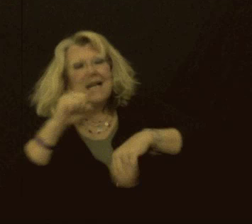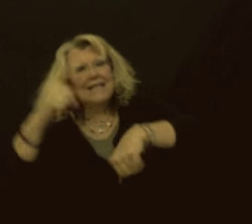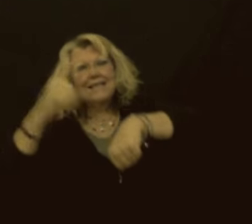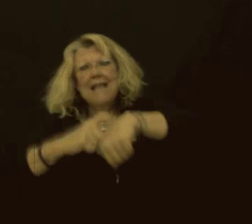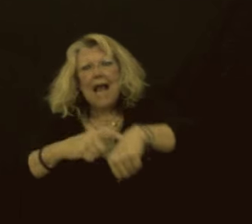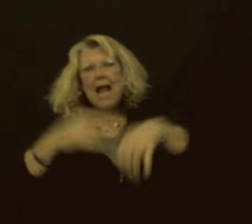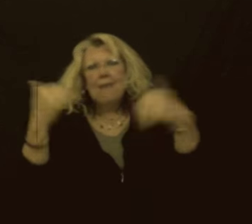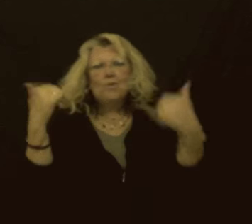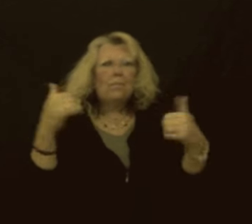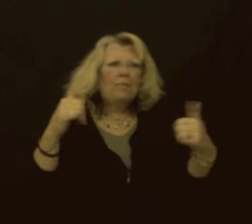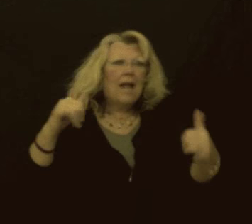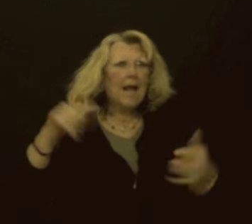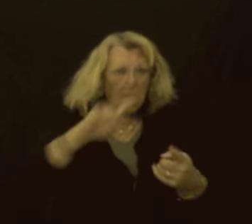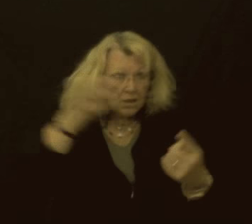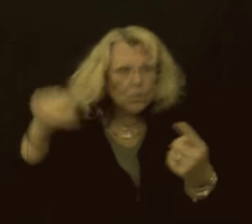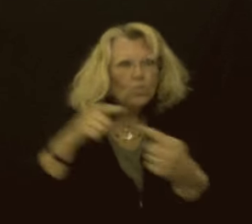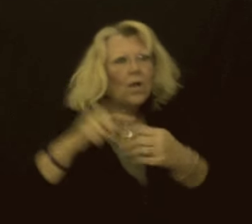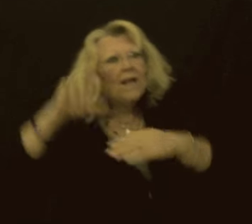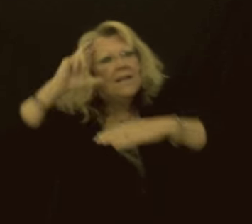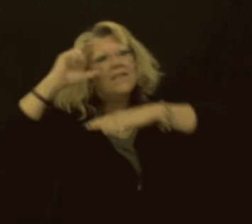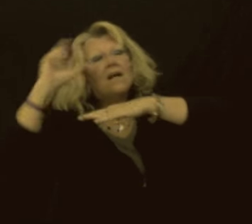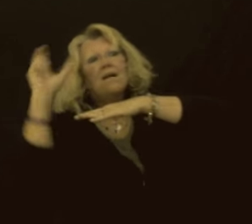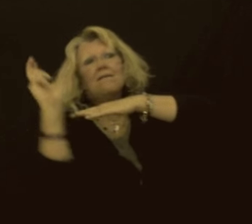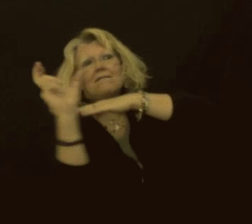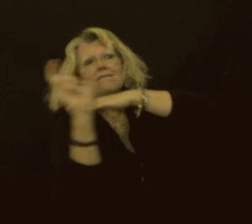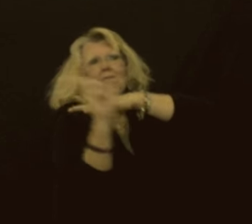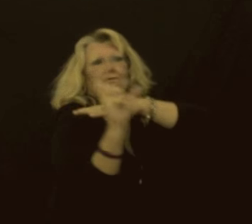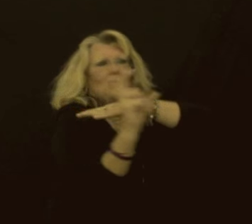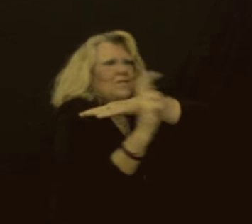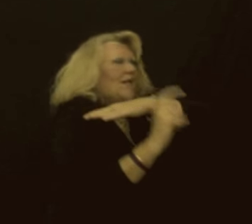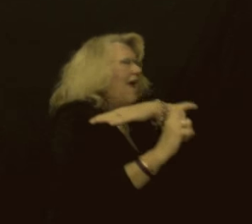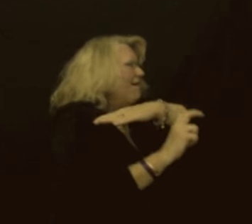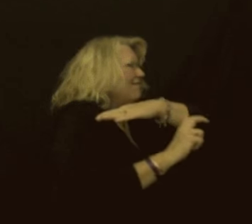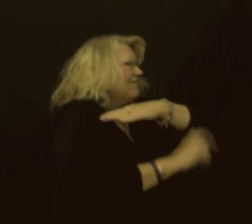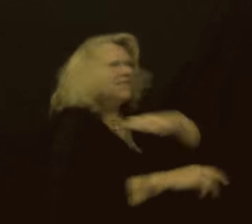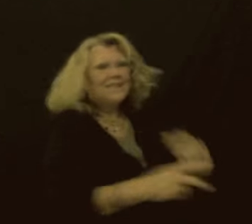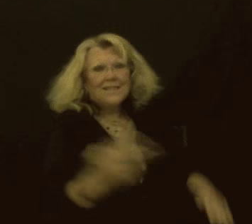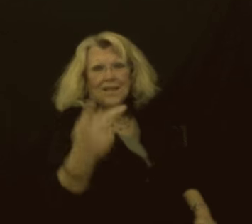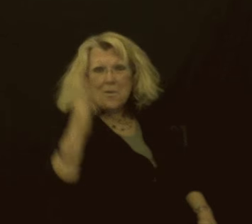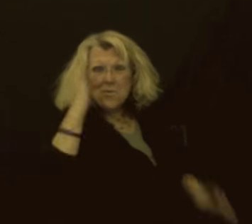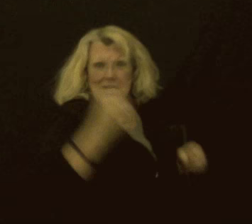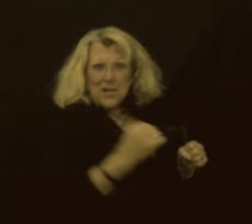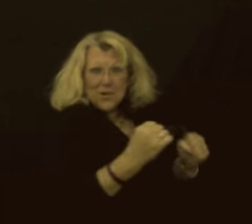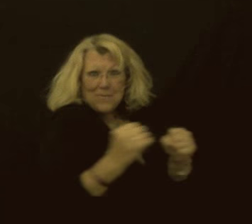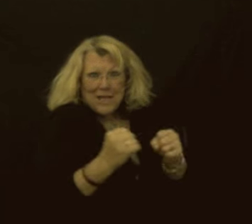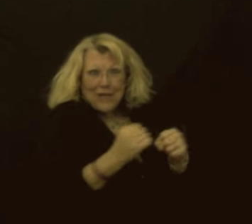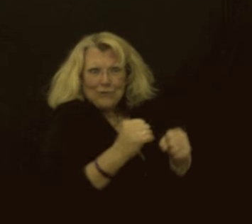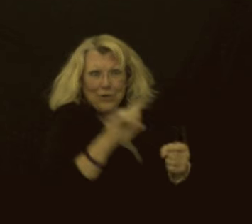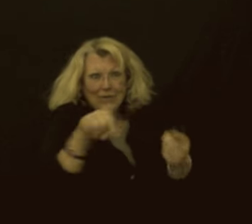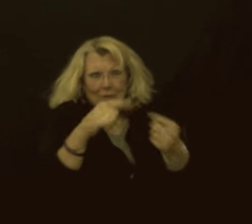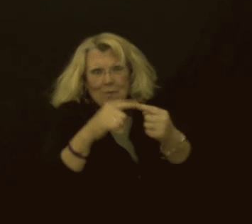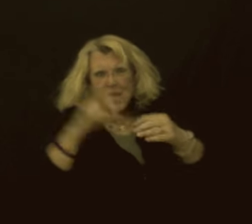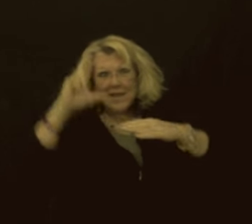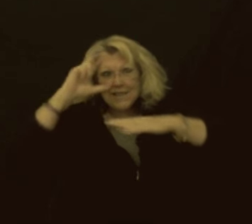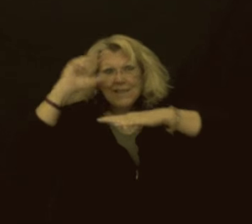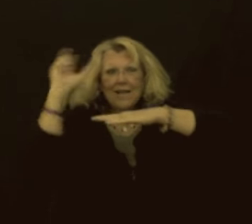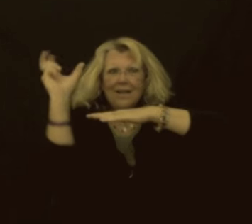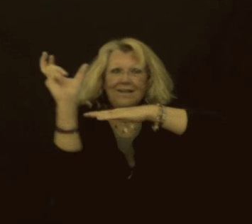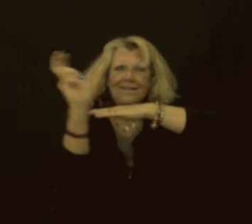it's time to play. When the sun goes down, we'll be grooving. When the sun